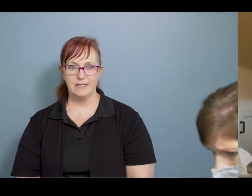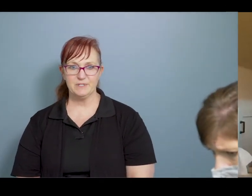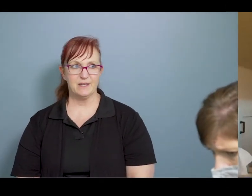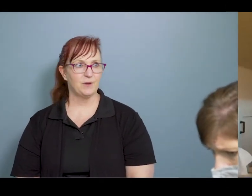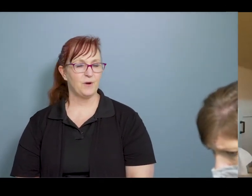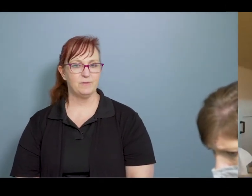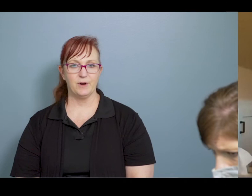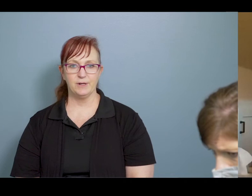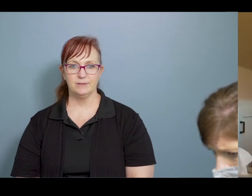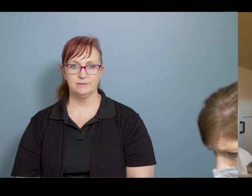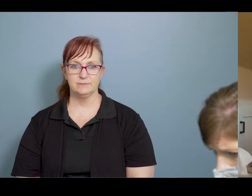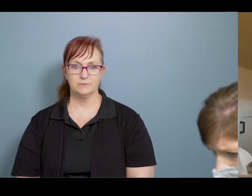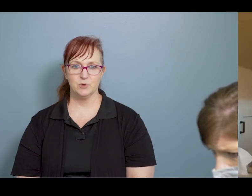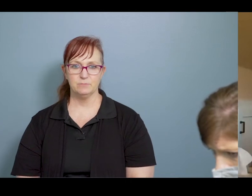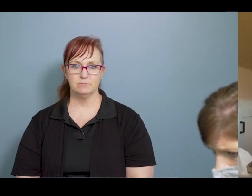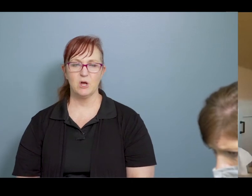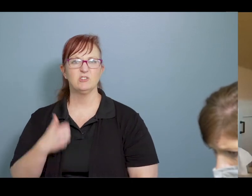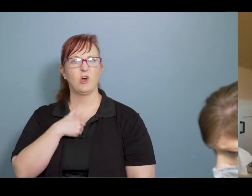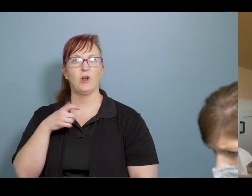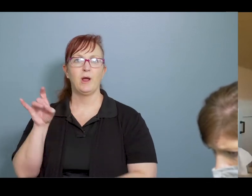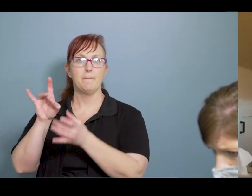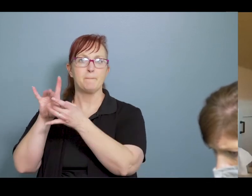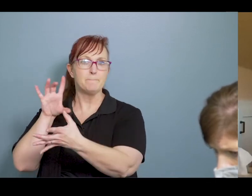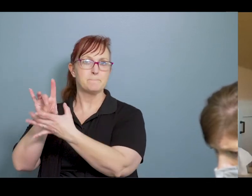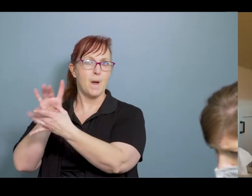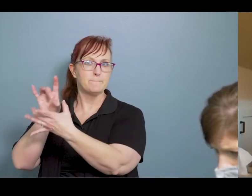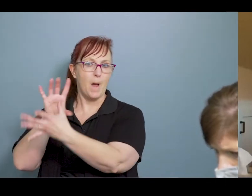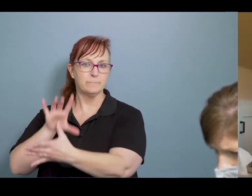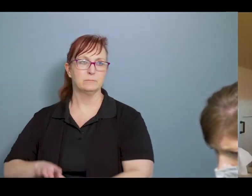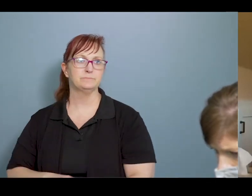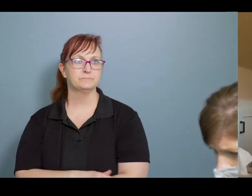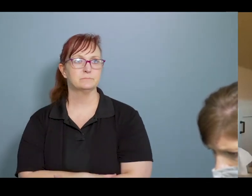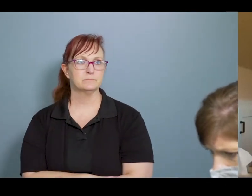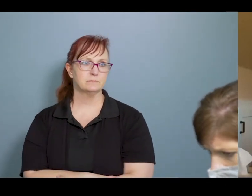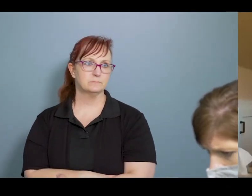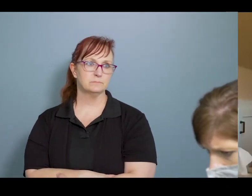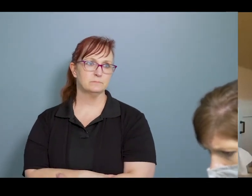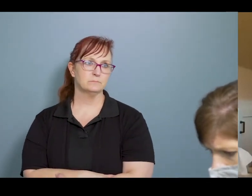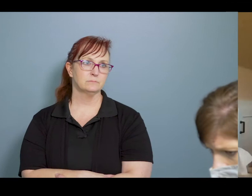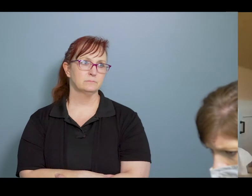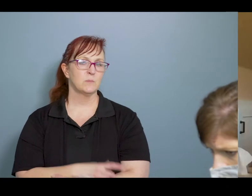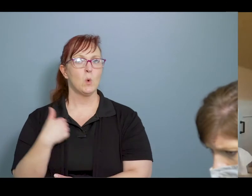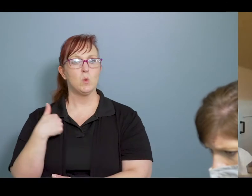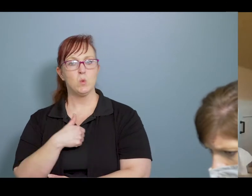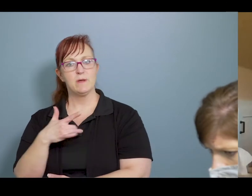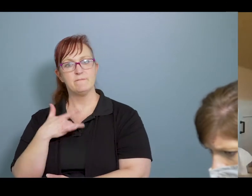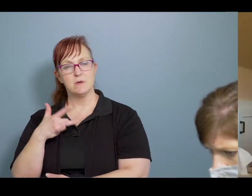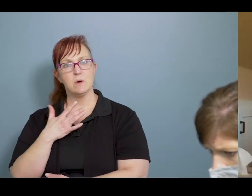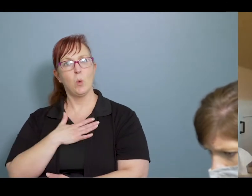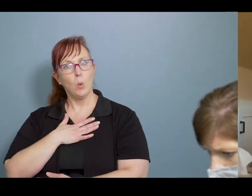not where we want to go. We are a public institution. We serve the community. We serve students, and we